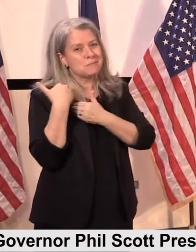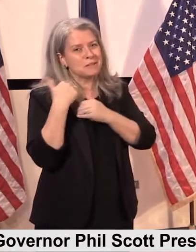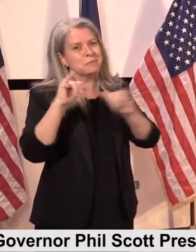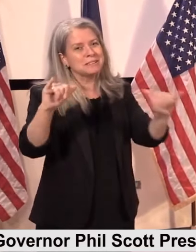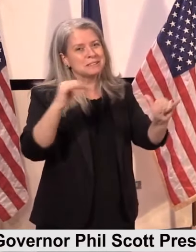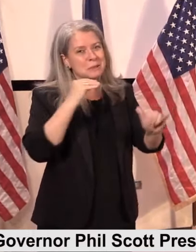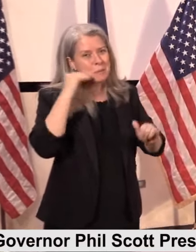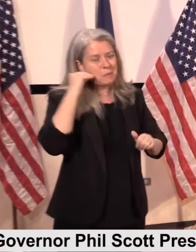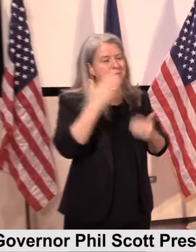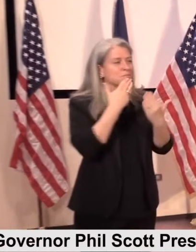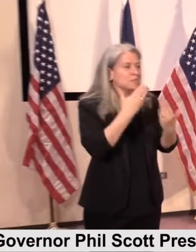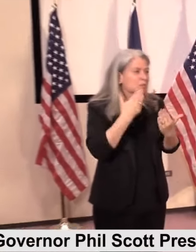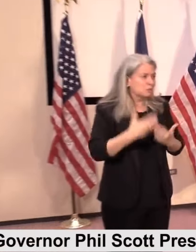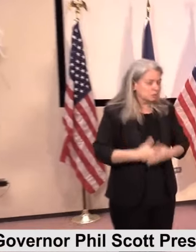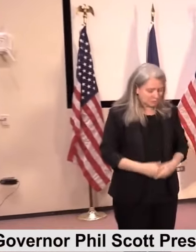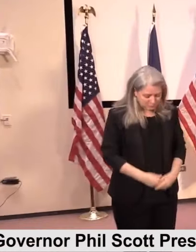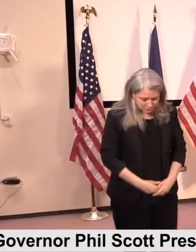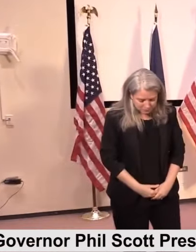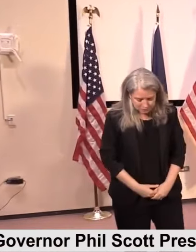much.